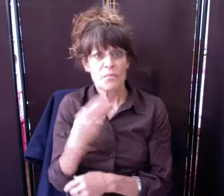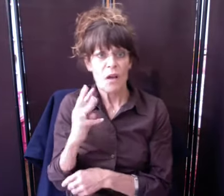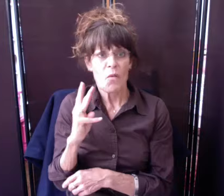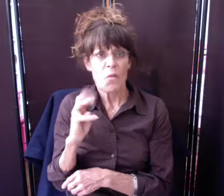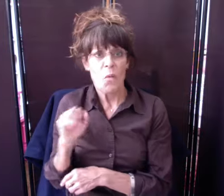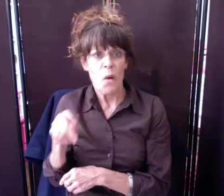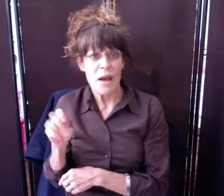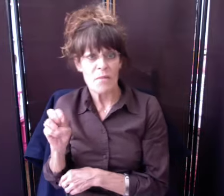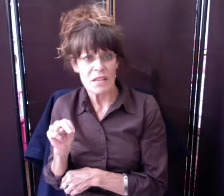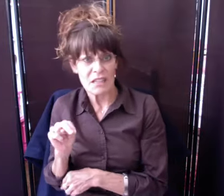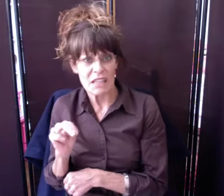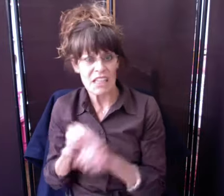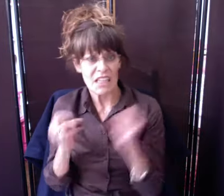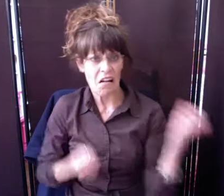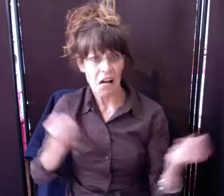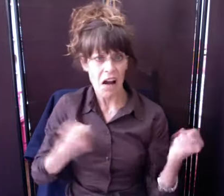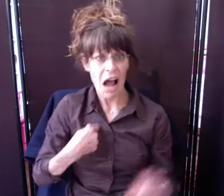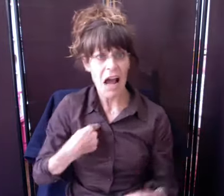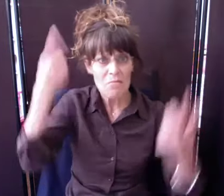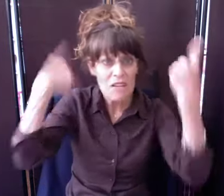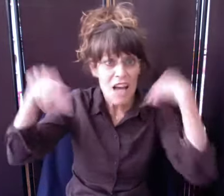nuts. And I'm 17.